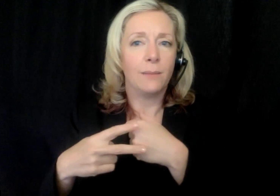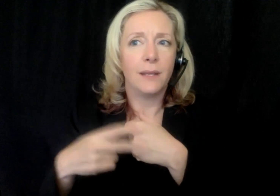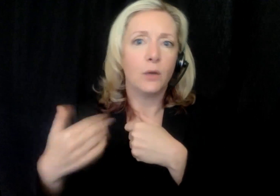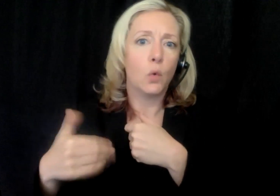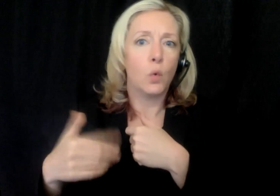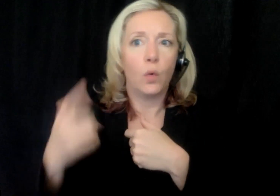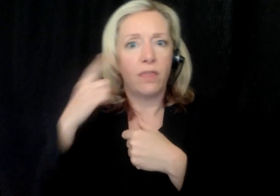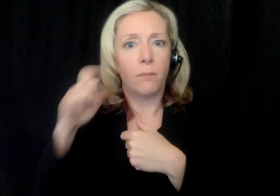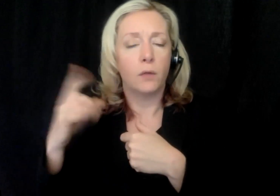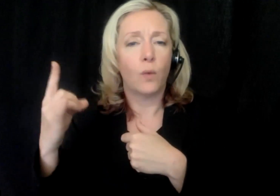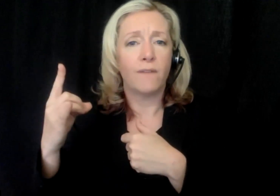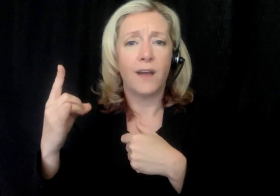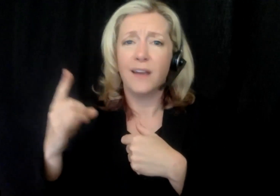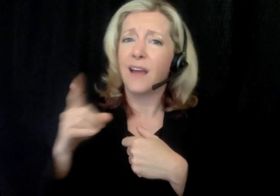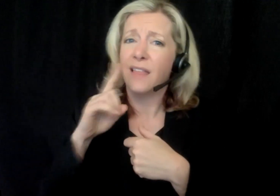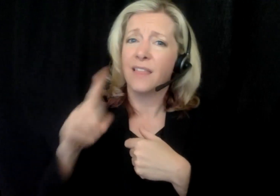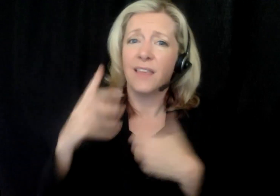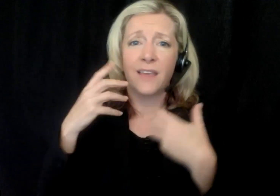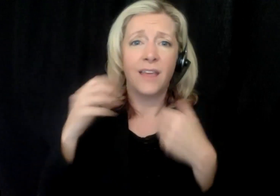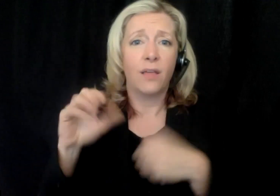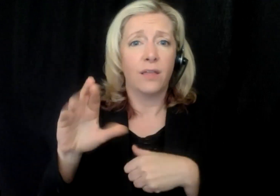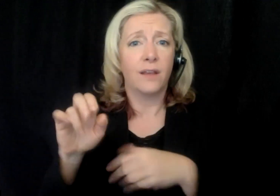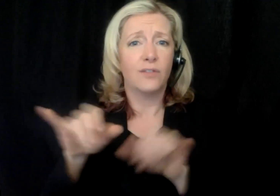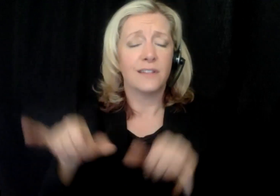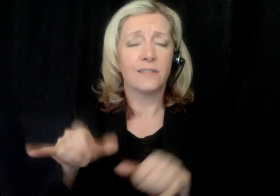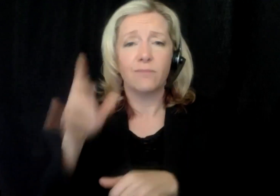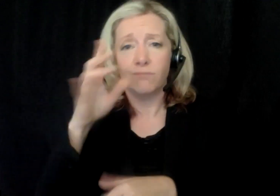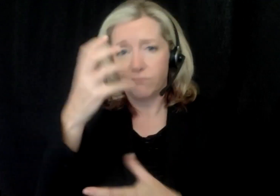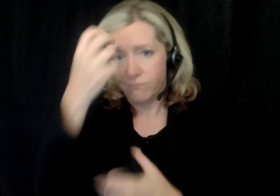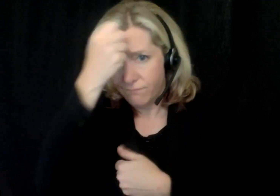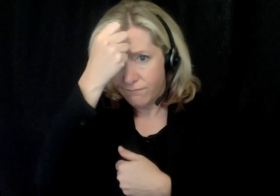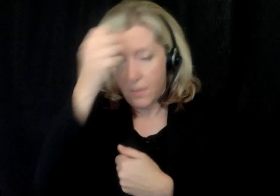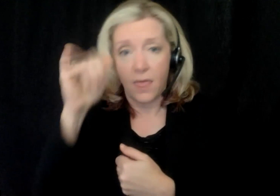system. It's going to take time to change it, but we need to start now.